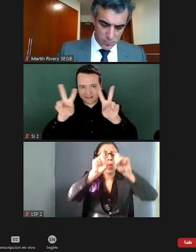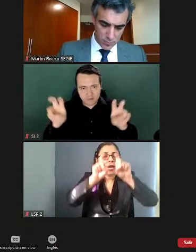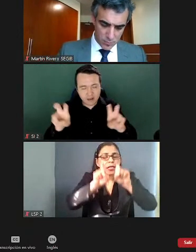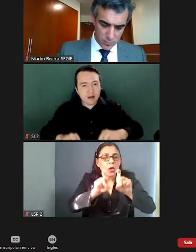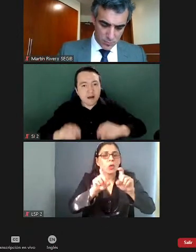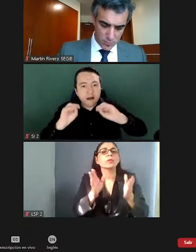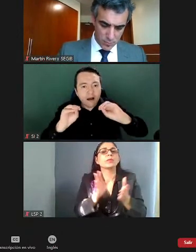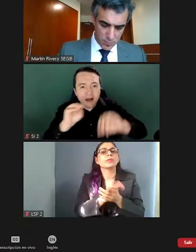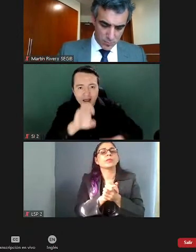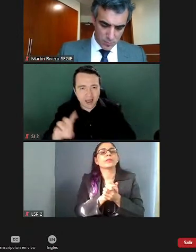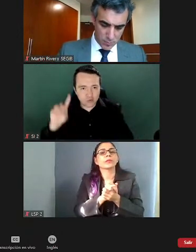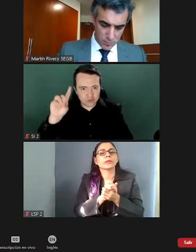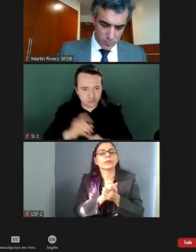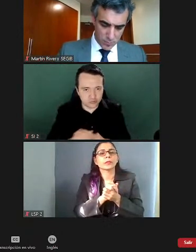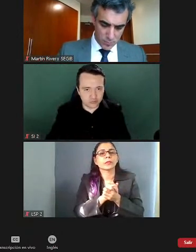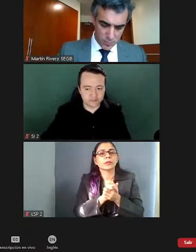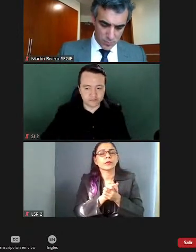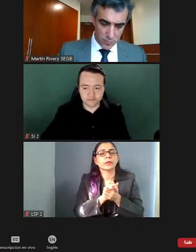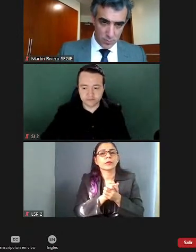into education